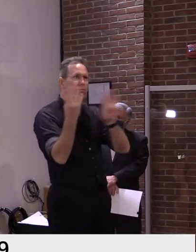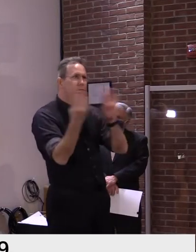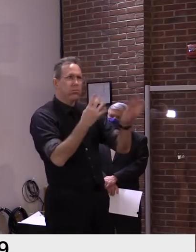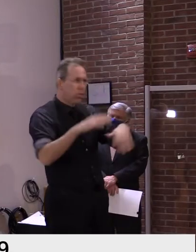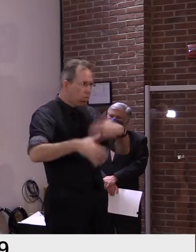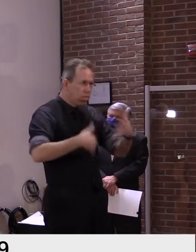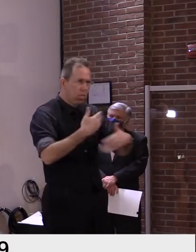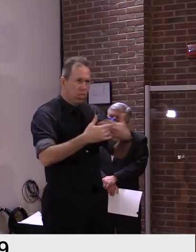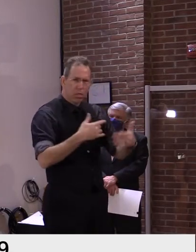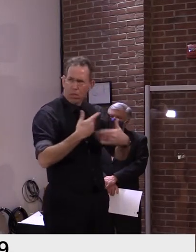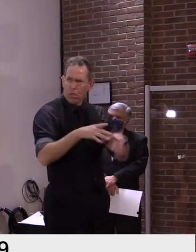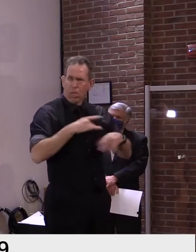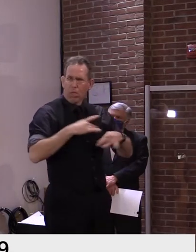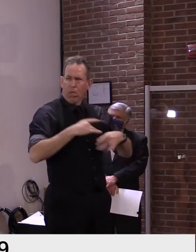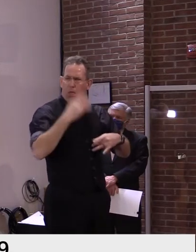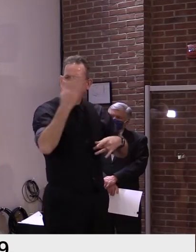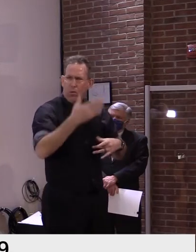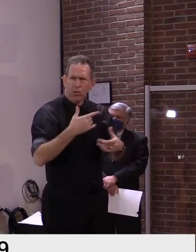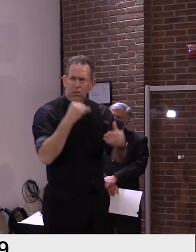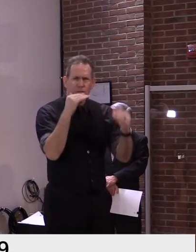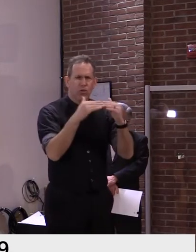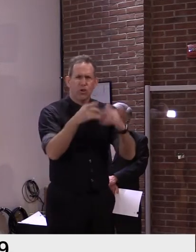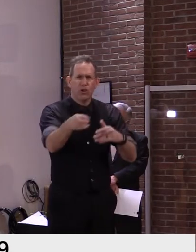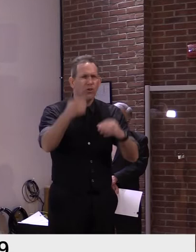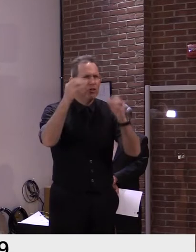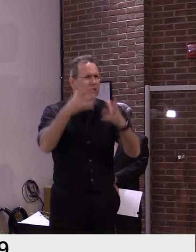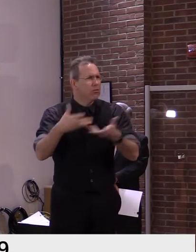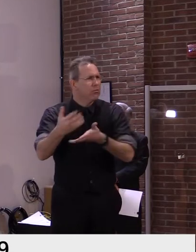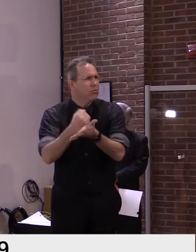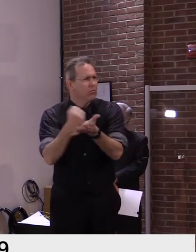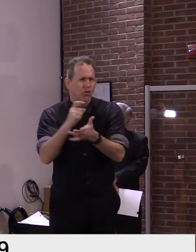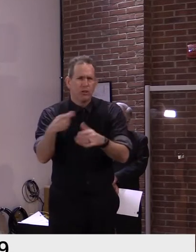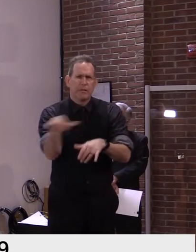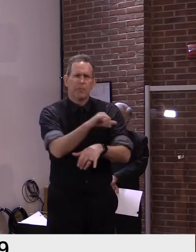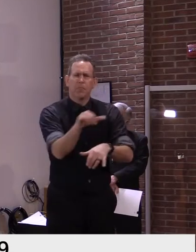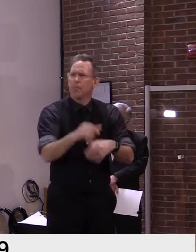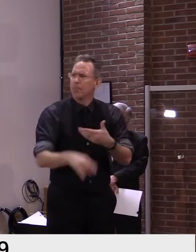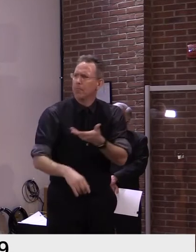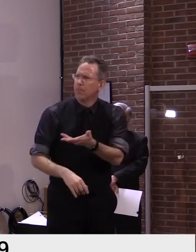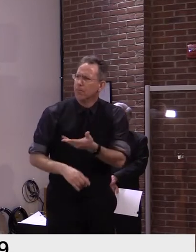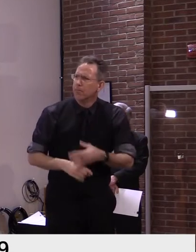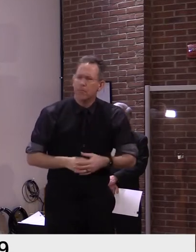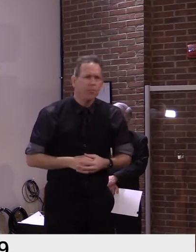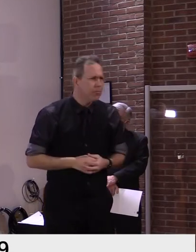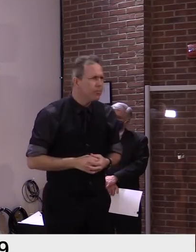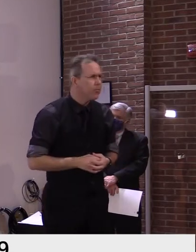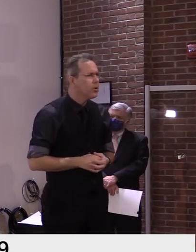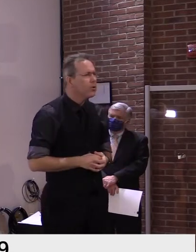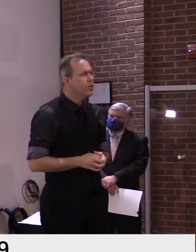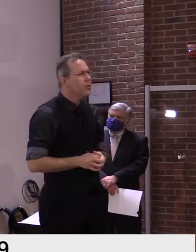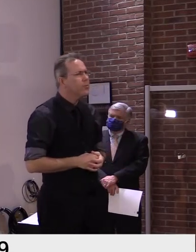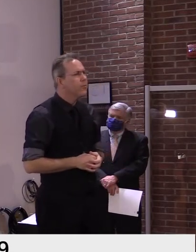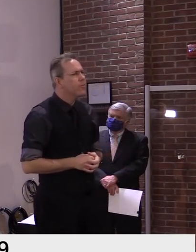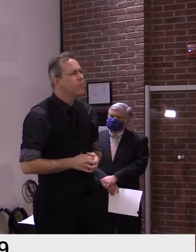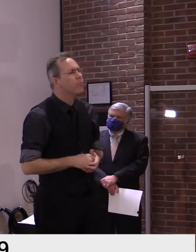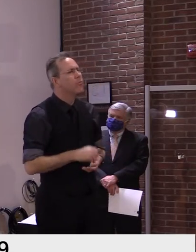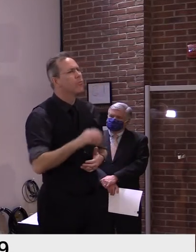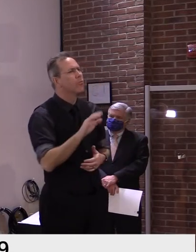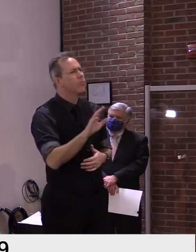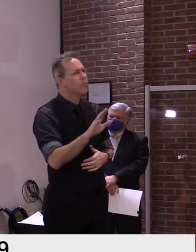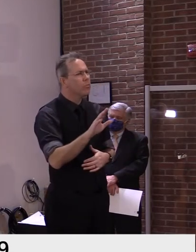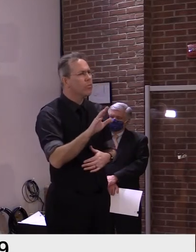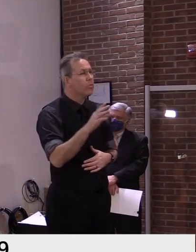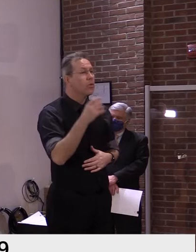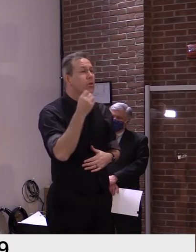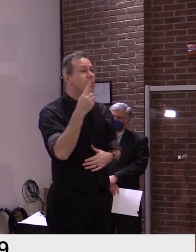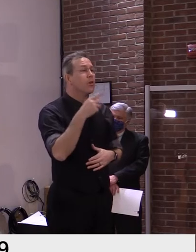Well, if you mean, are they at extraordinarily high risk of a bad outcome from COVID, generally we have not seen